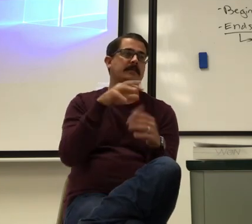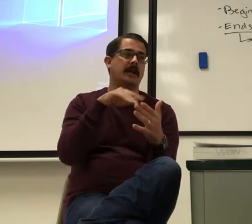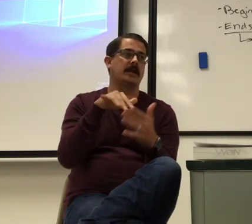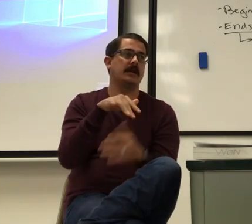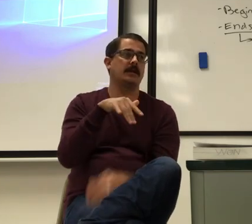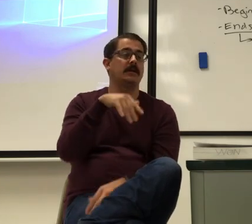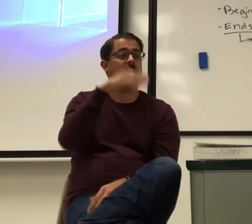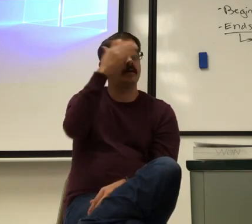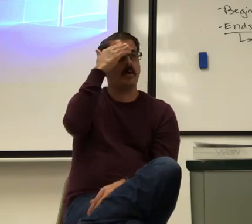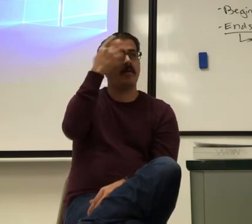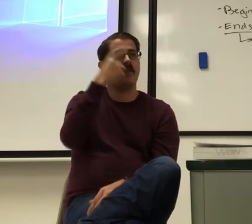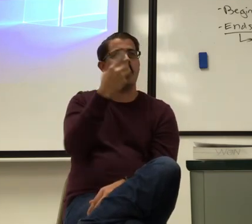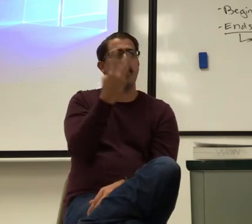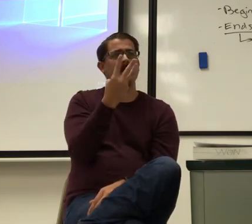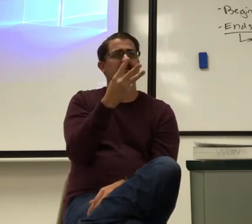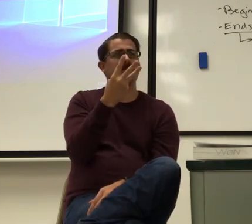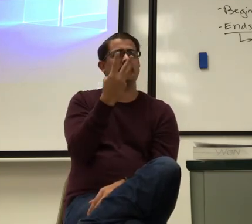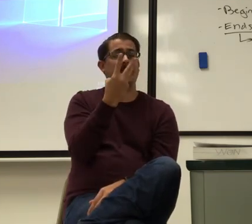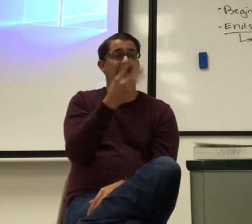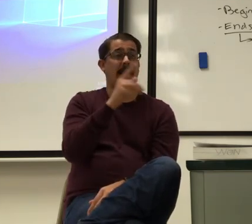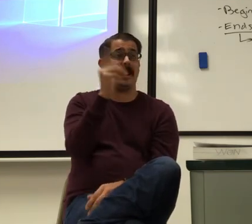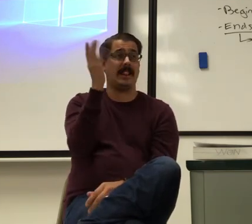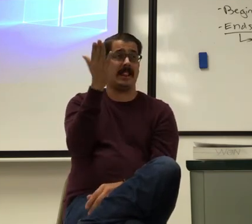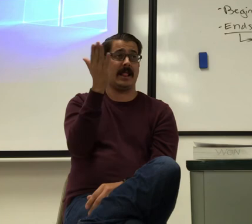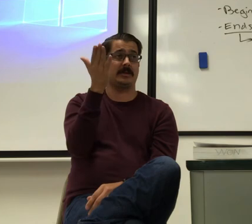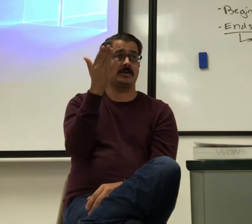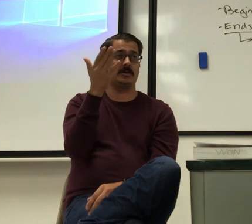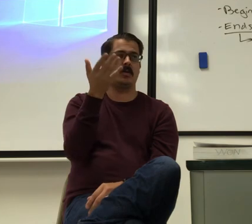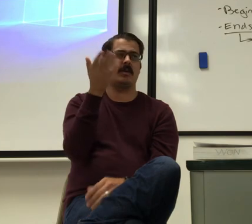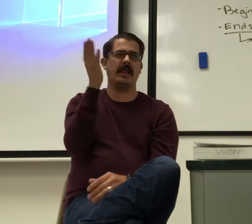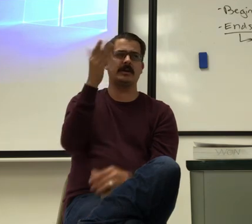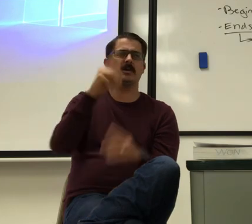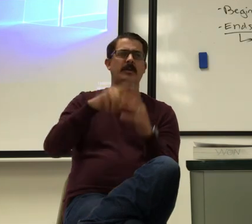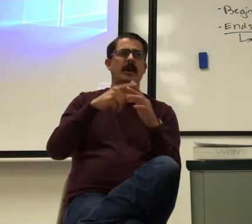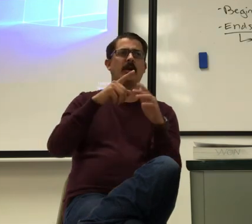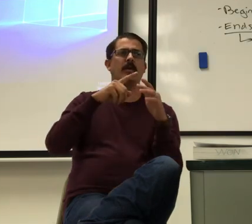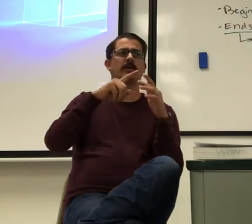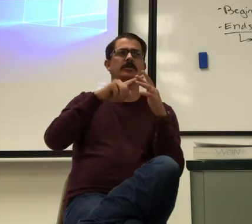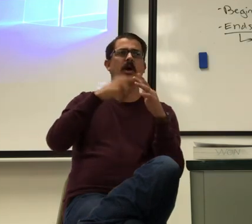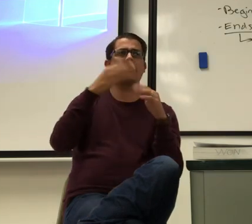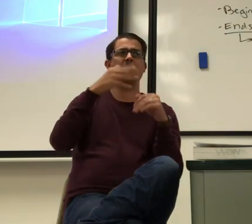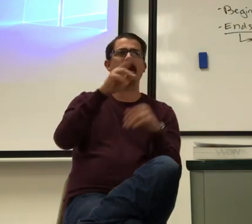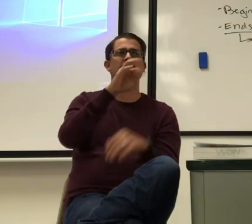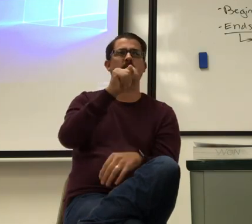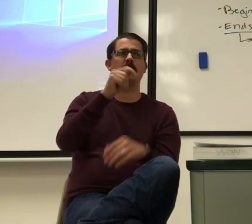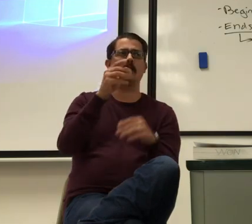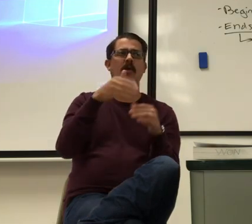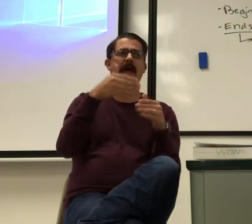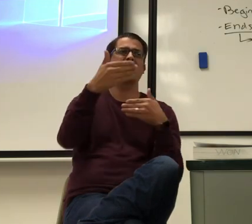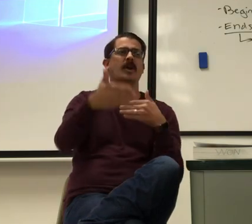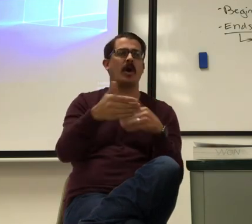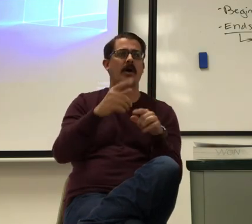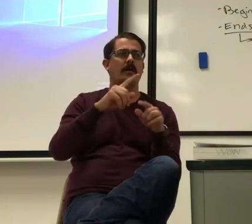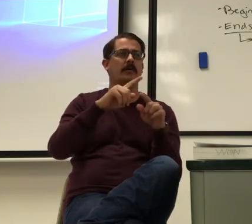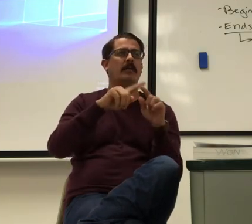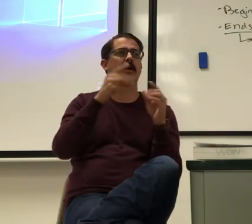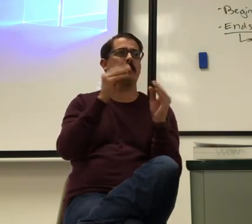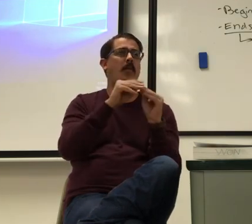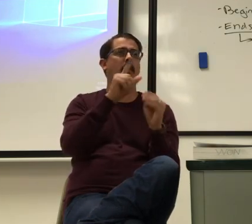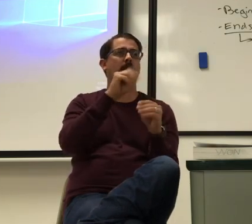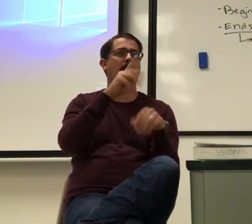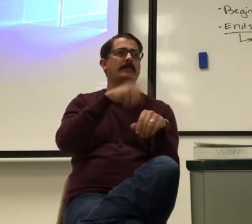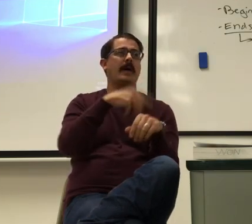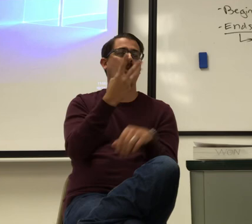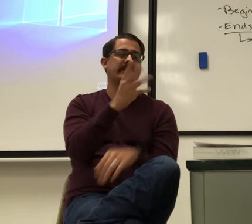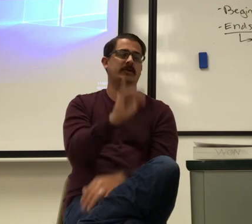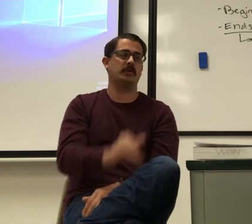that for Wednesday, for lecture, I do want to lecture on Wednesday, but I want to start the next unit to get a head start. But I'll try to give you more lab time on